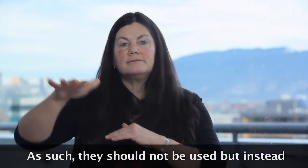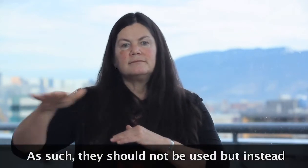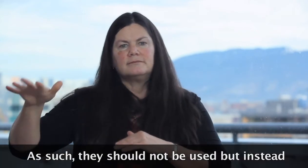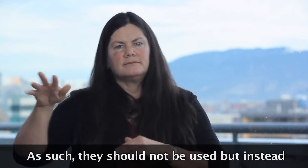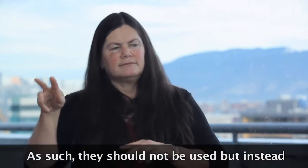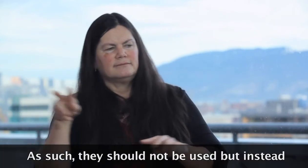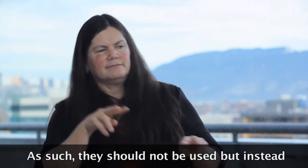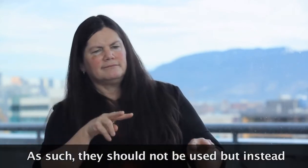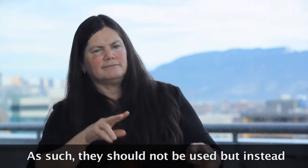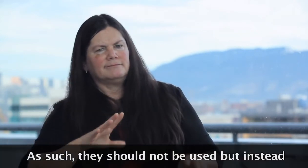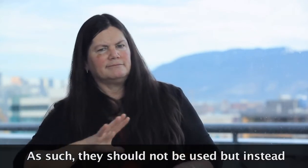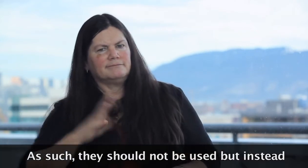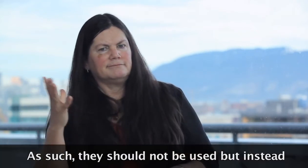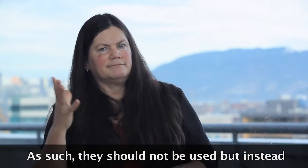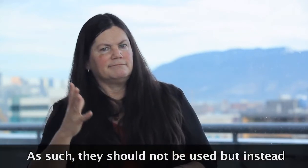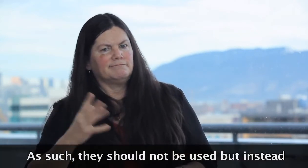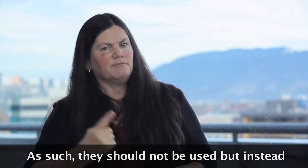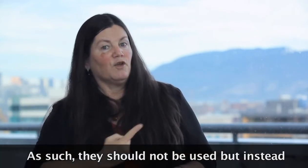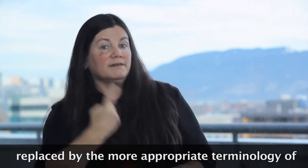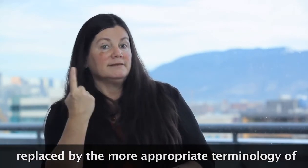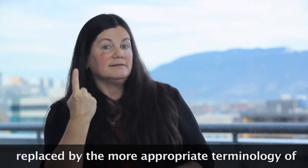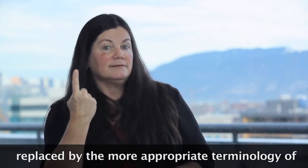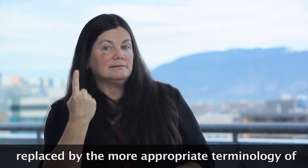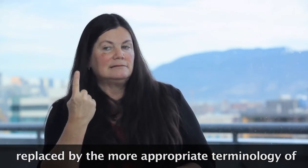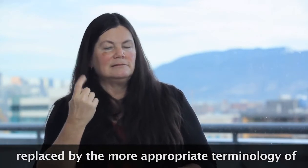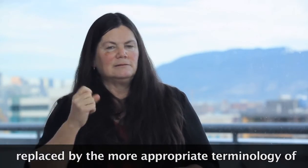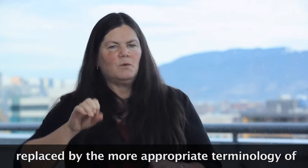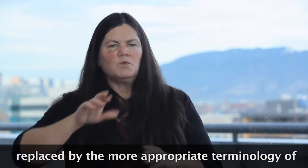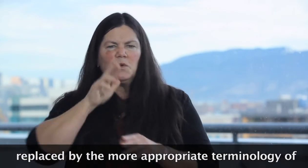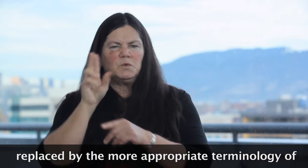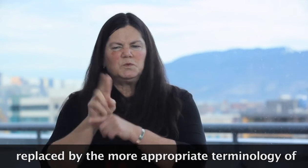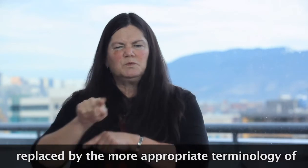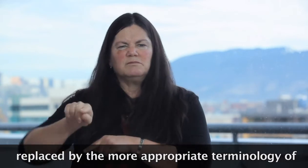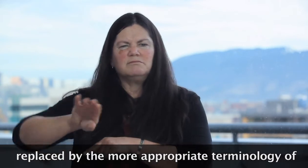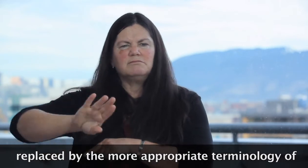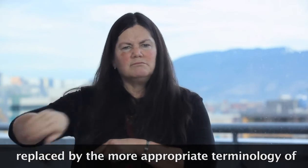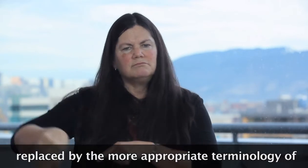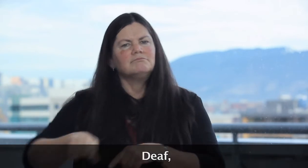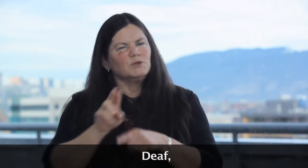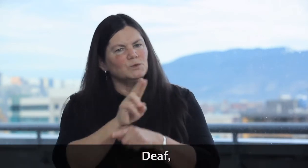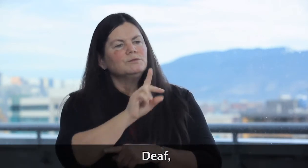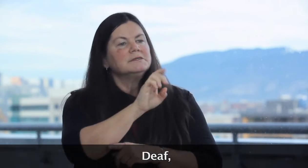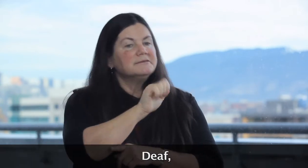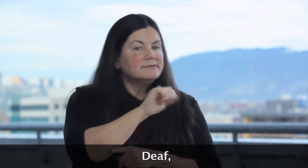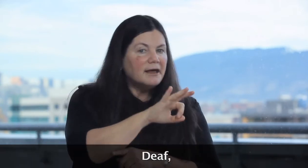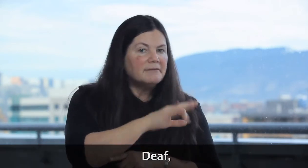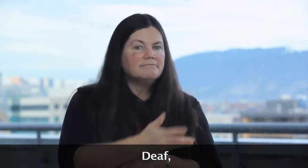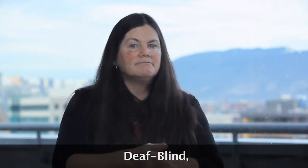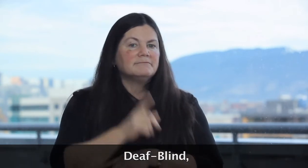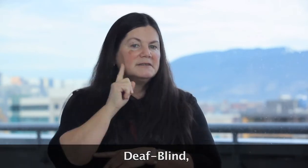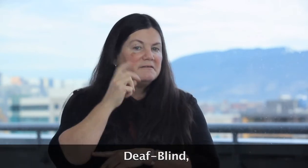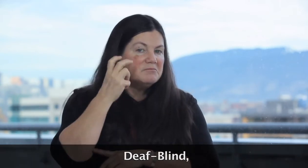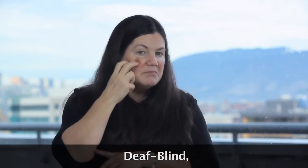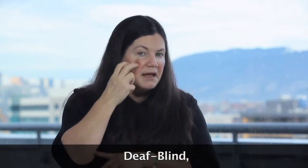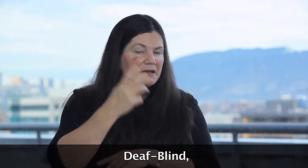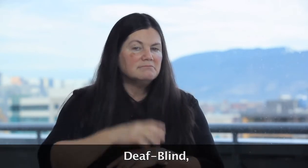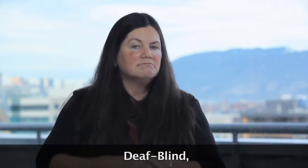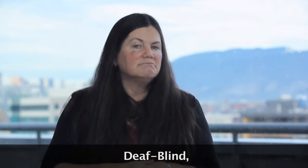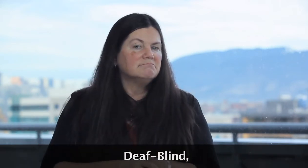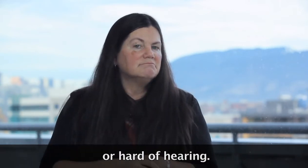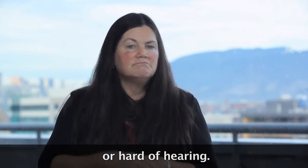As such, they should not be used, but instead replaced by the more appropriate terminology of deaf,